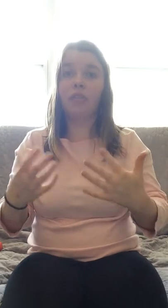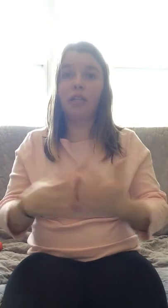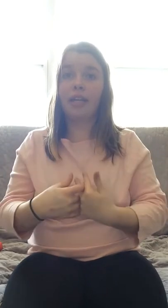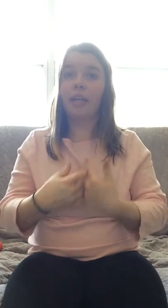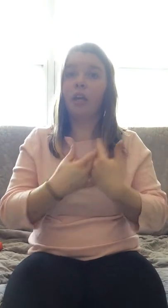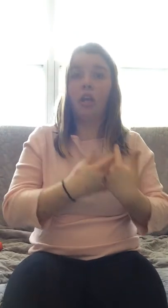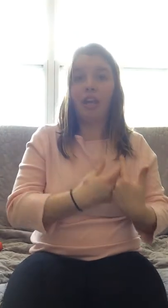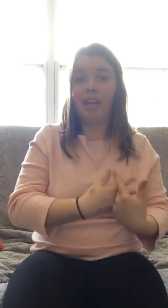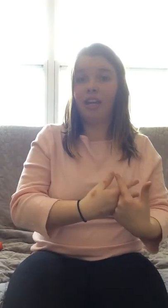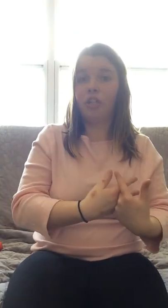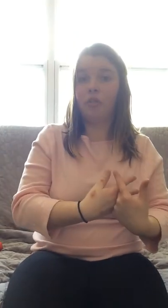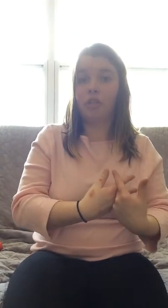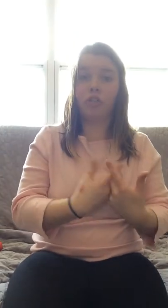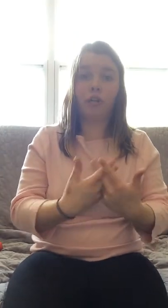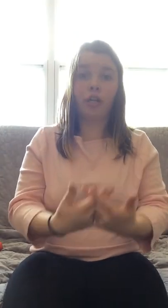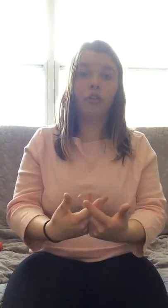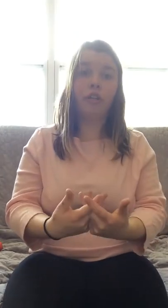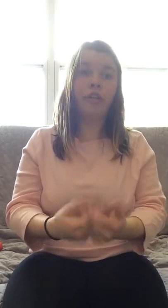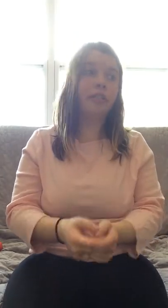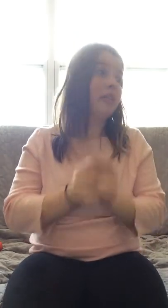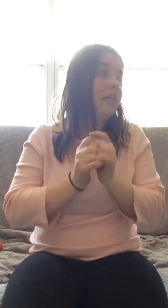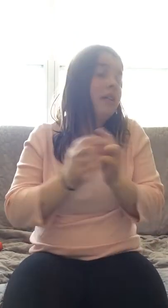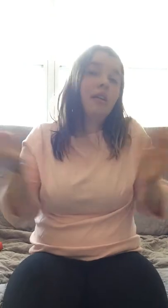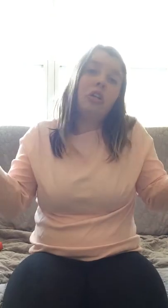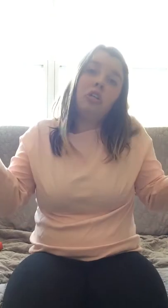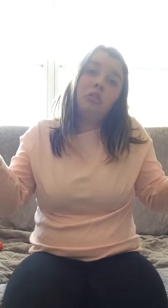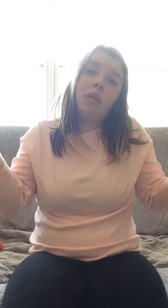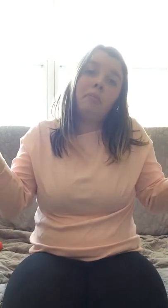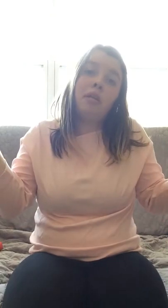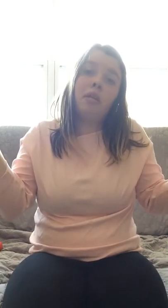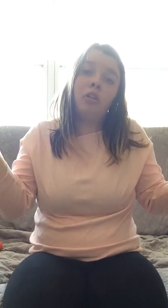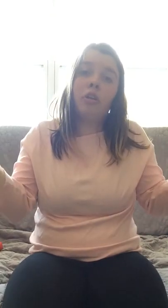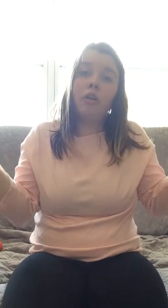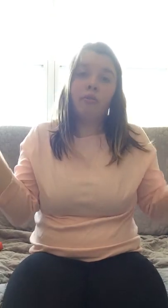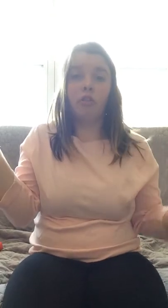really like and you want to try new things, maybe